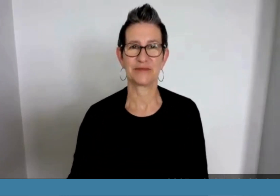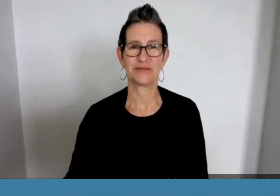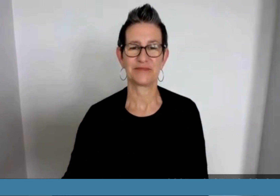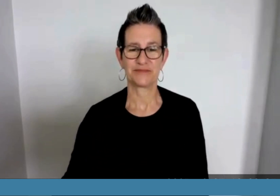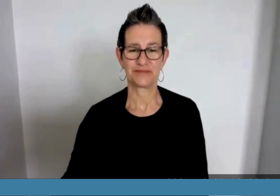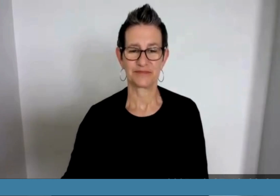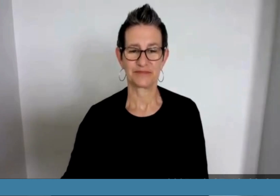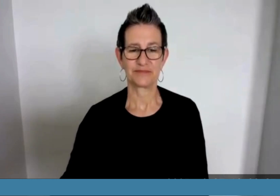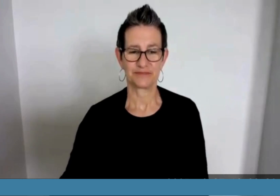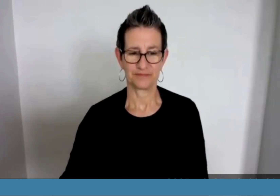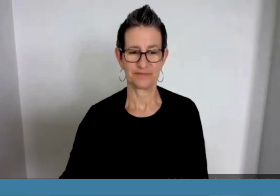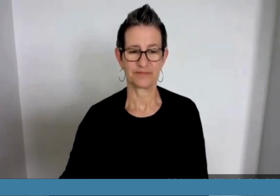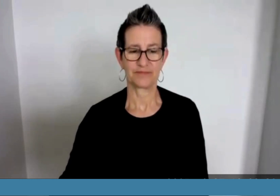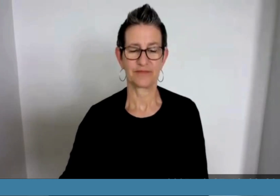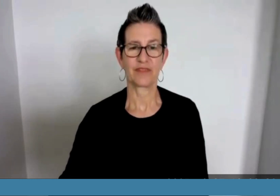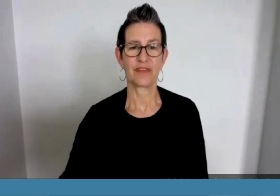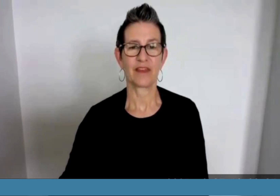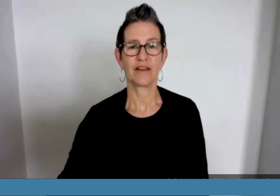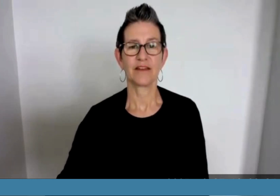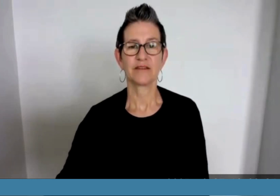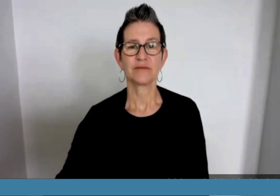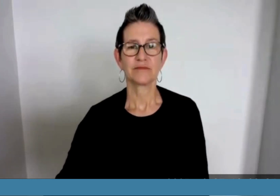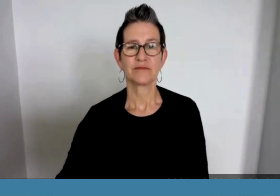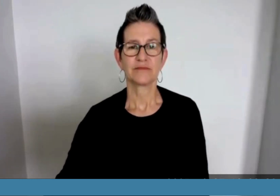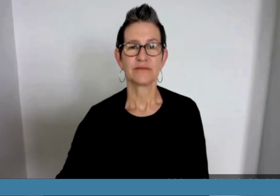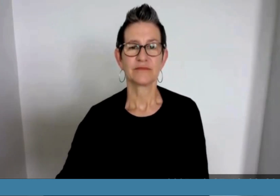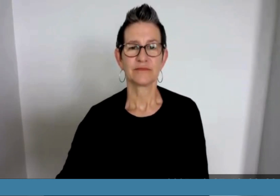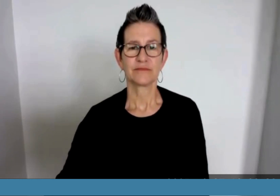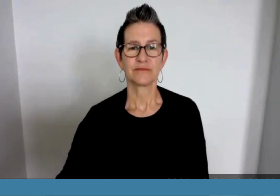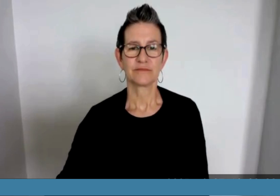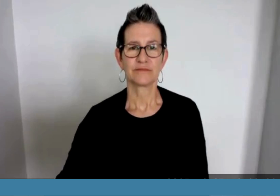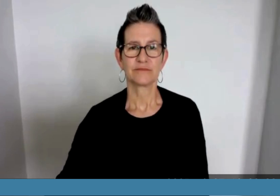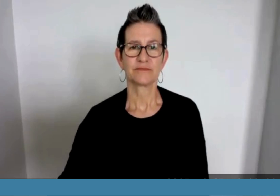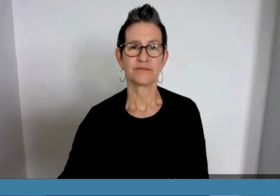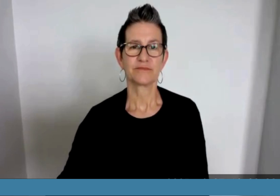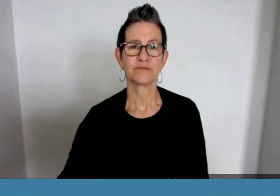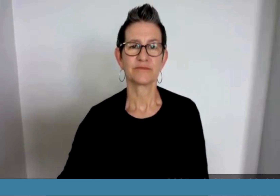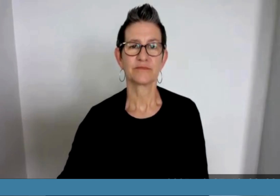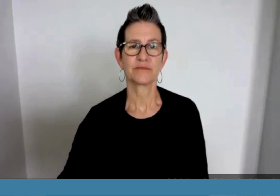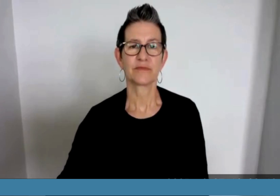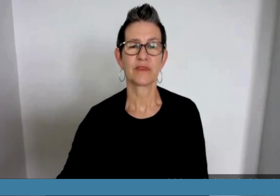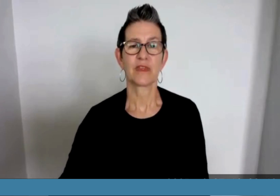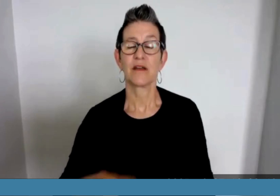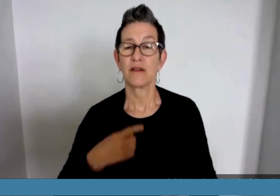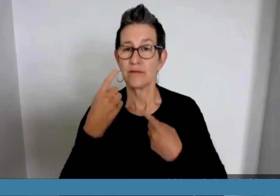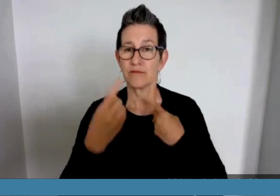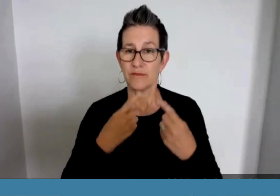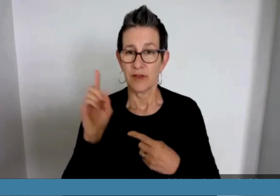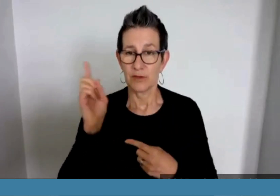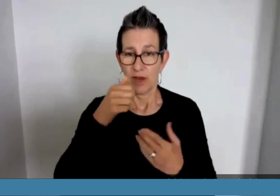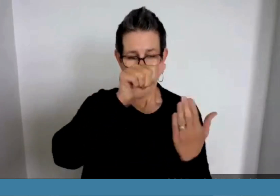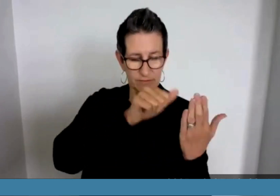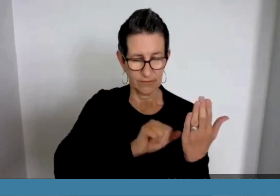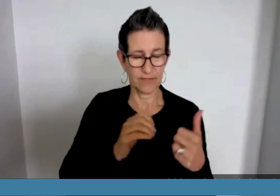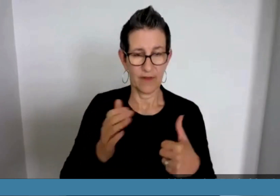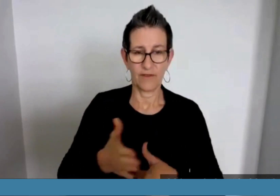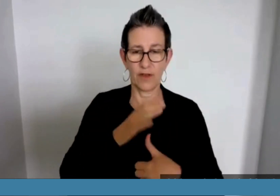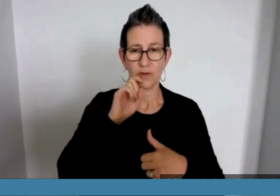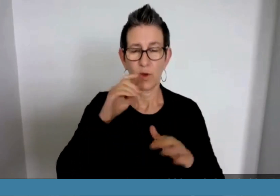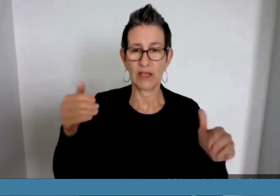So let me briefly take you through the structure of today's session. First, we'll introduce the National Disability Research